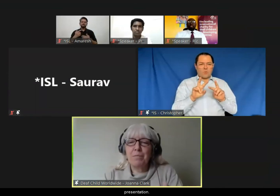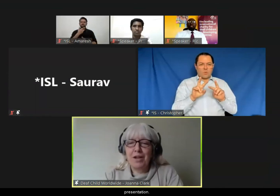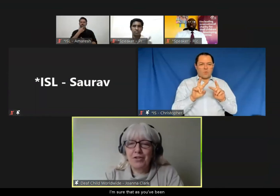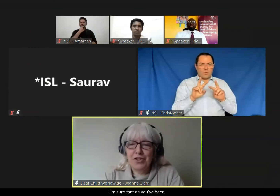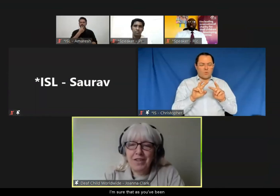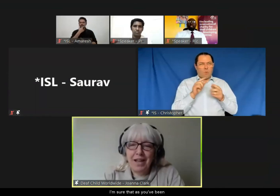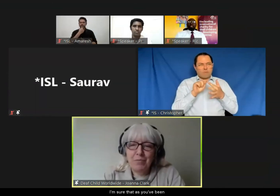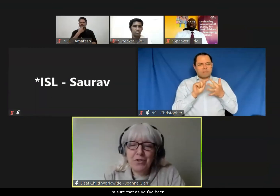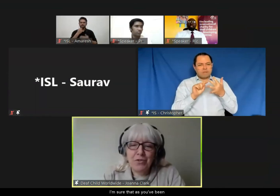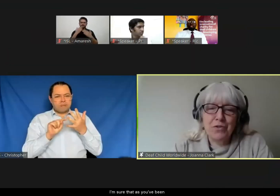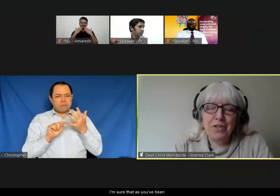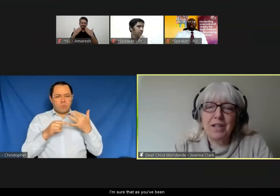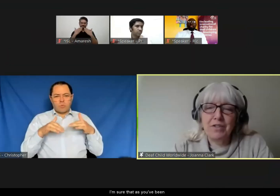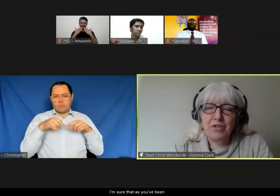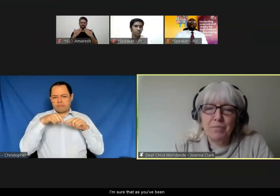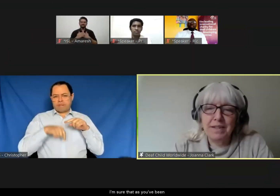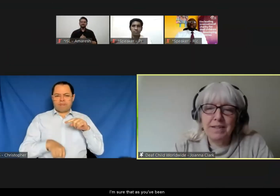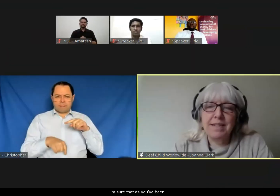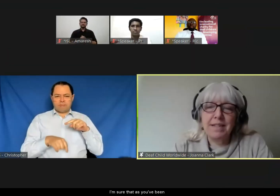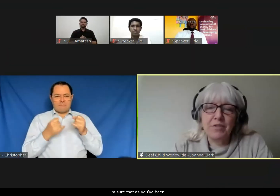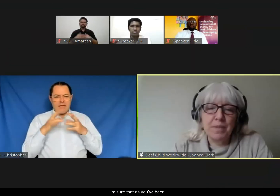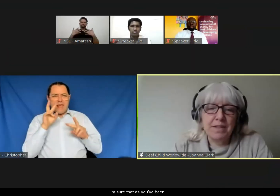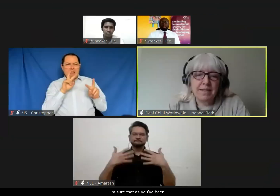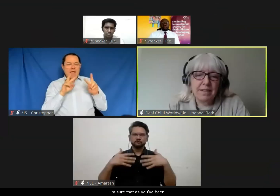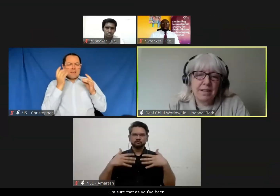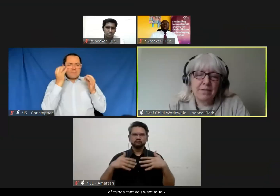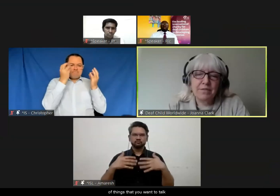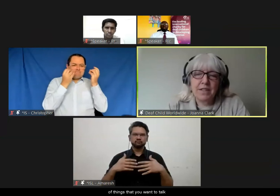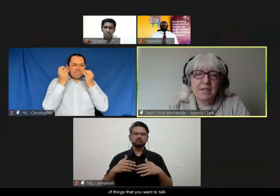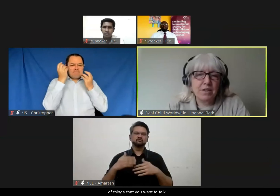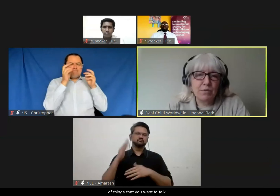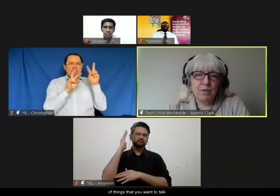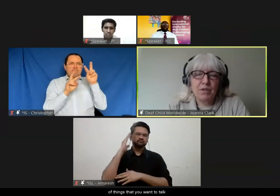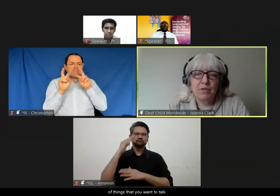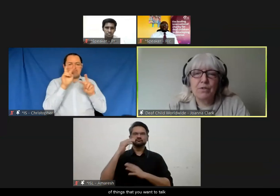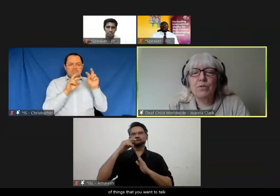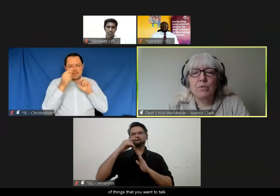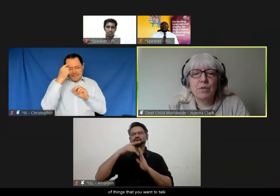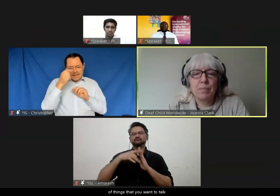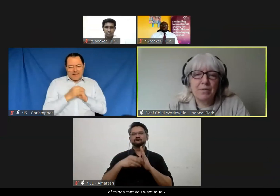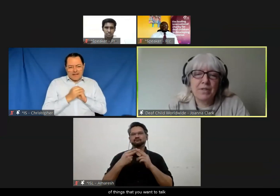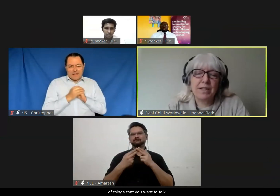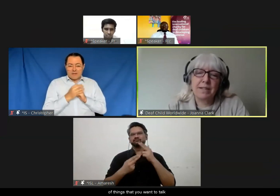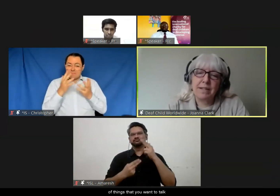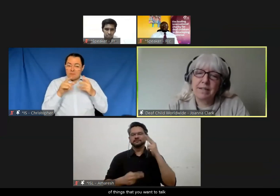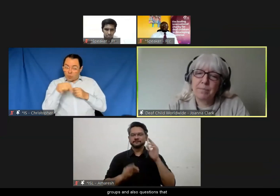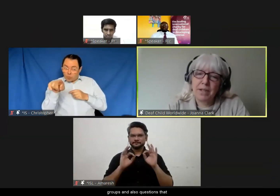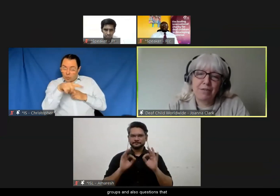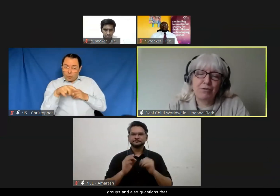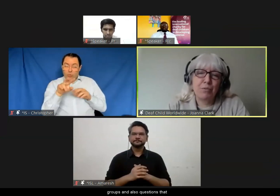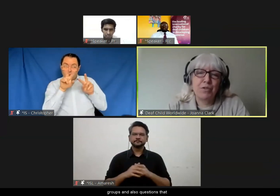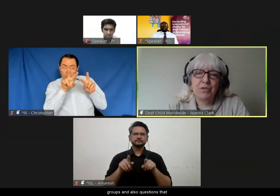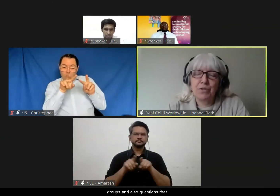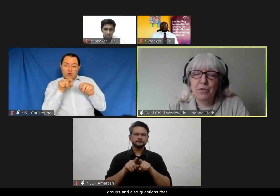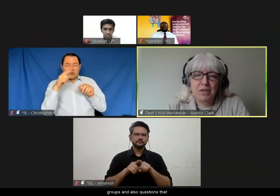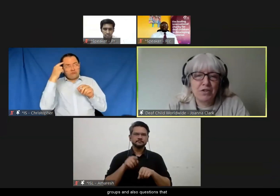so much in there. I'm sure that as you've been listening, you've been thinking of things that you'd want to talk about in the breakout